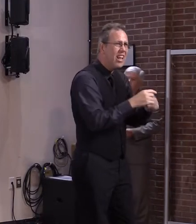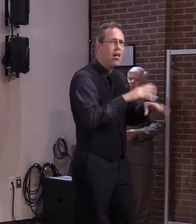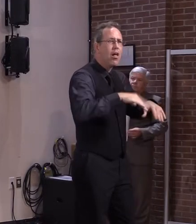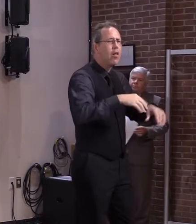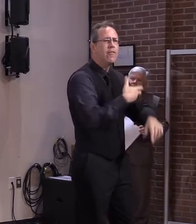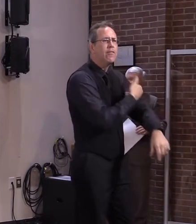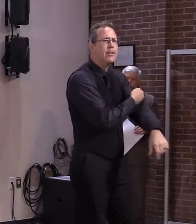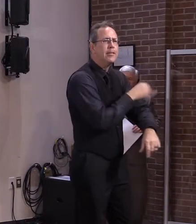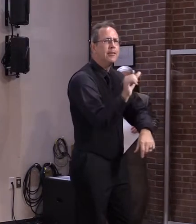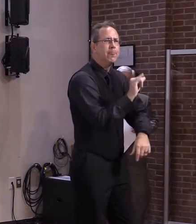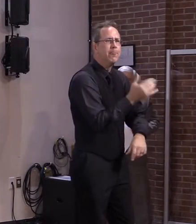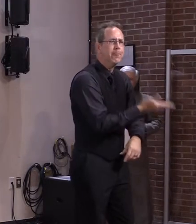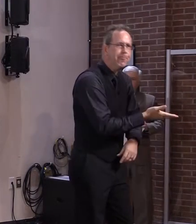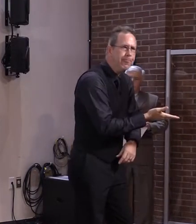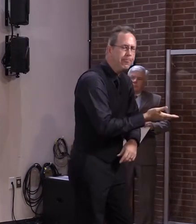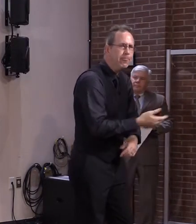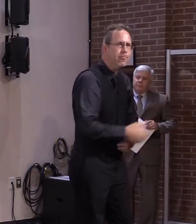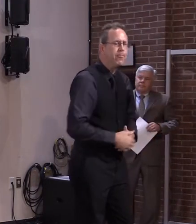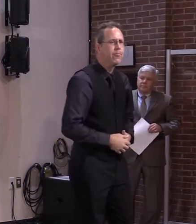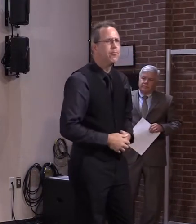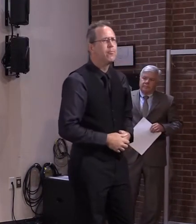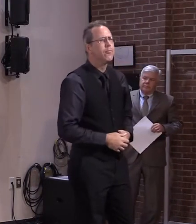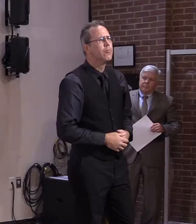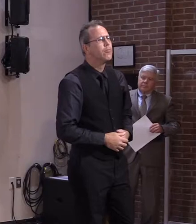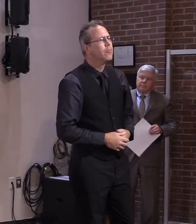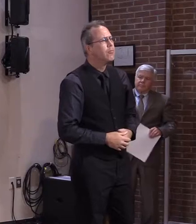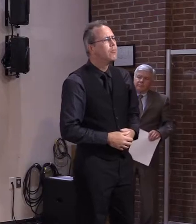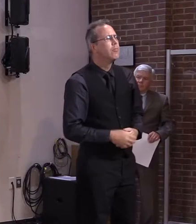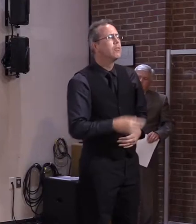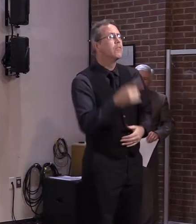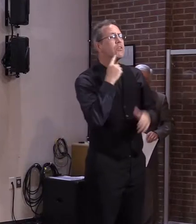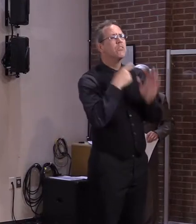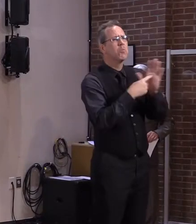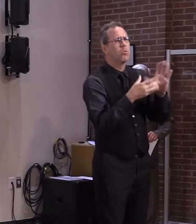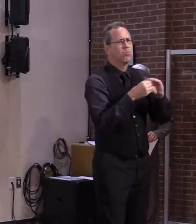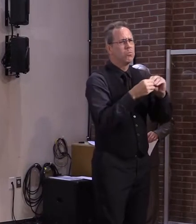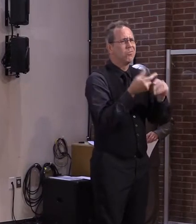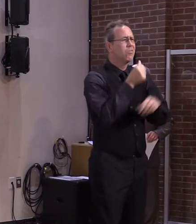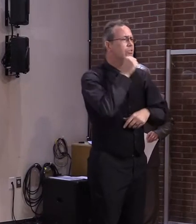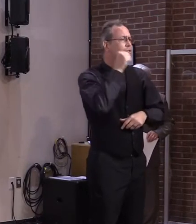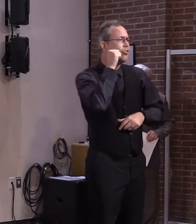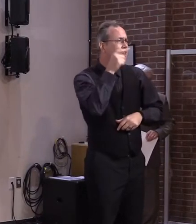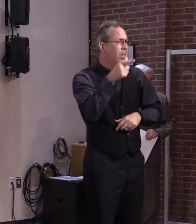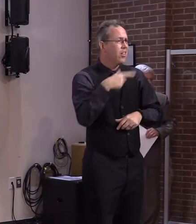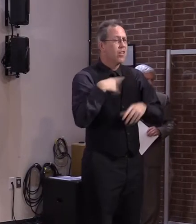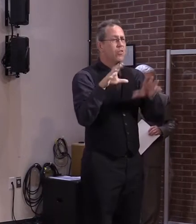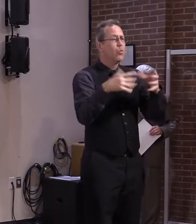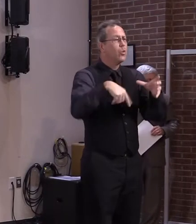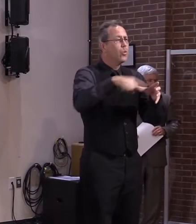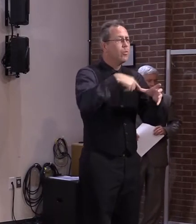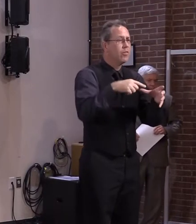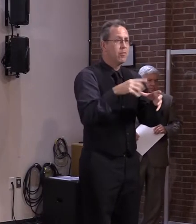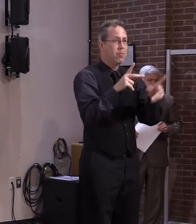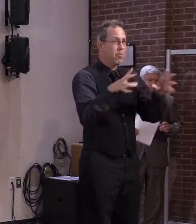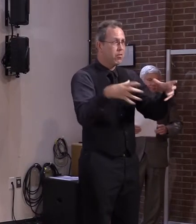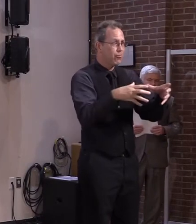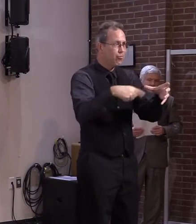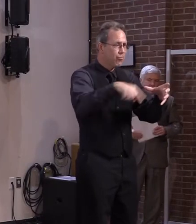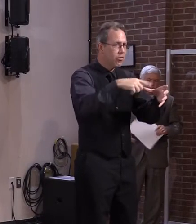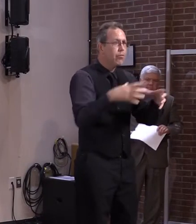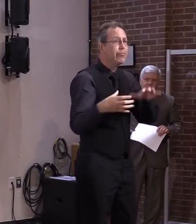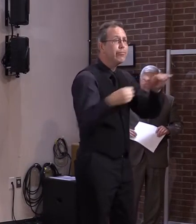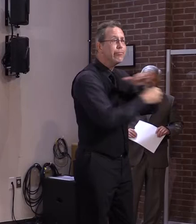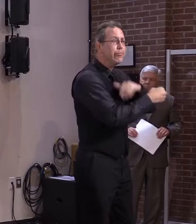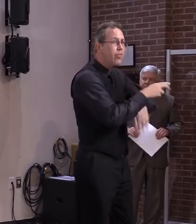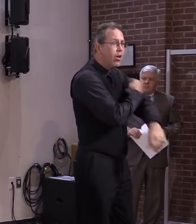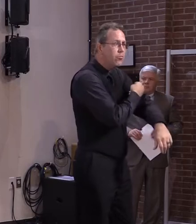adults, and 35 of those adults were eligible to be vaccinated, but were not. We also see the